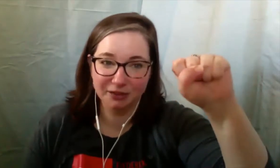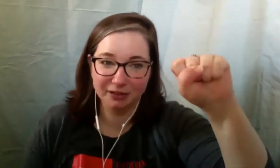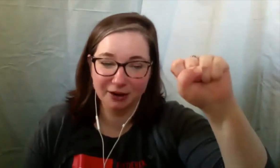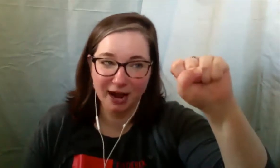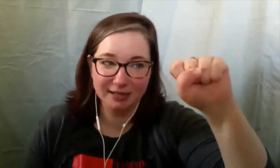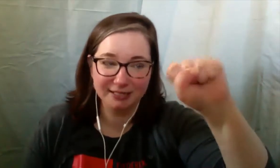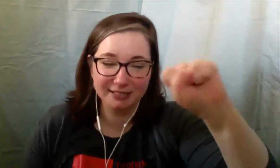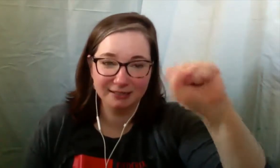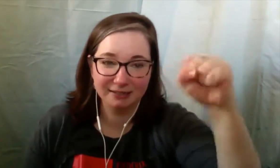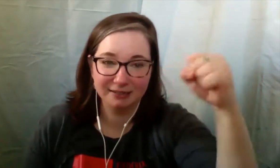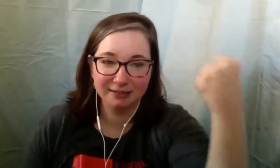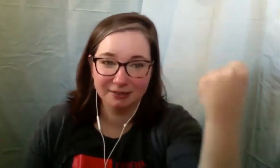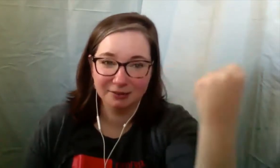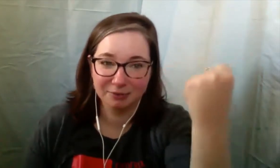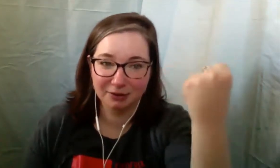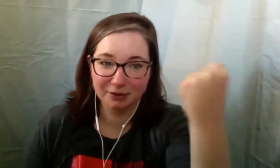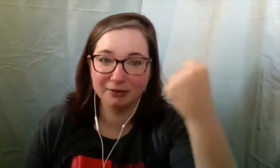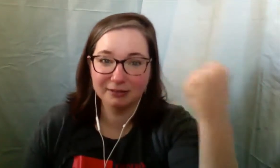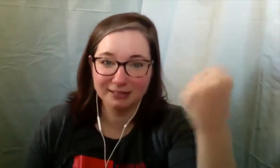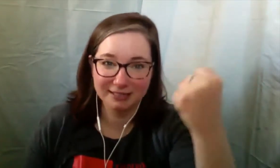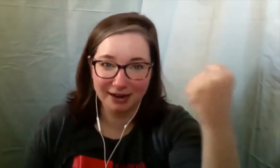S. Bring it around, Saturday.